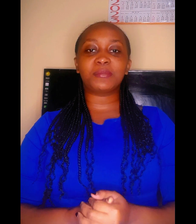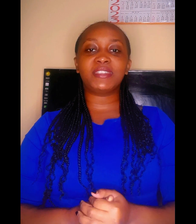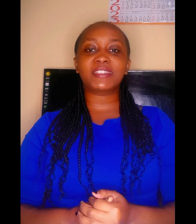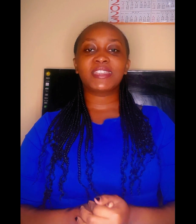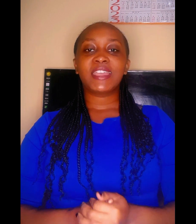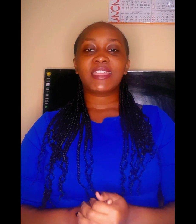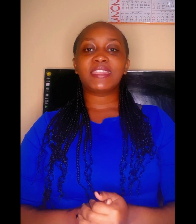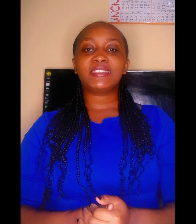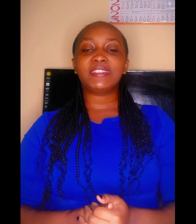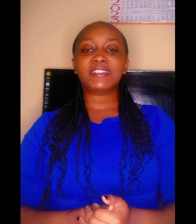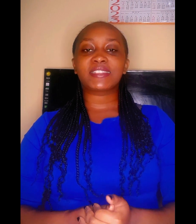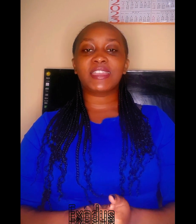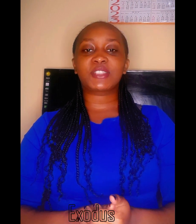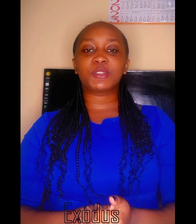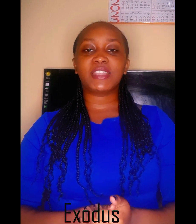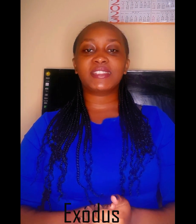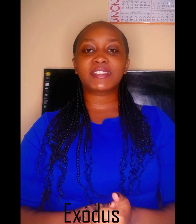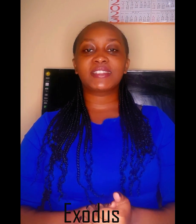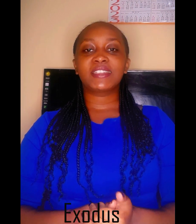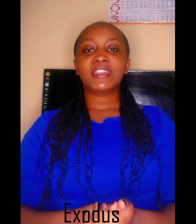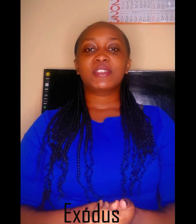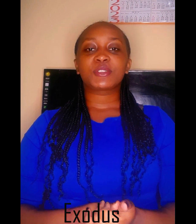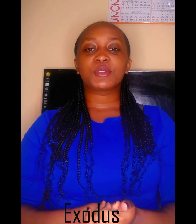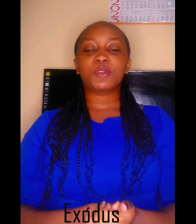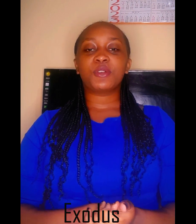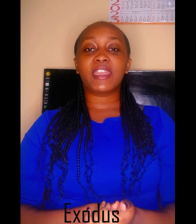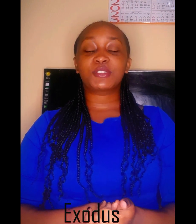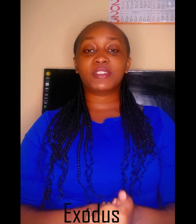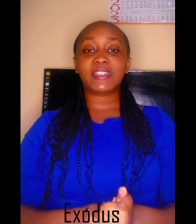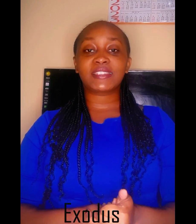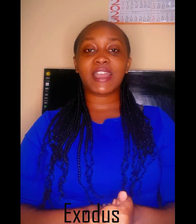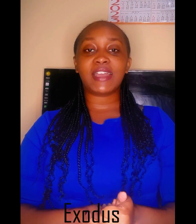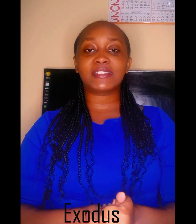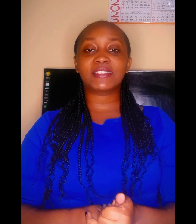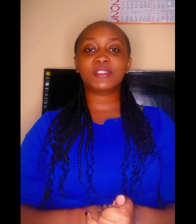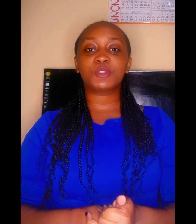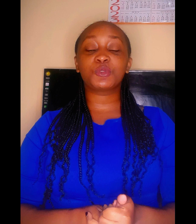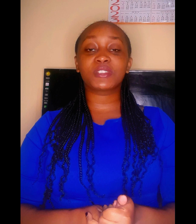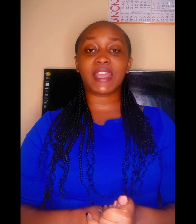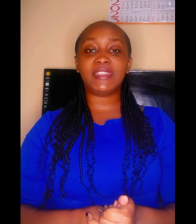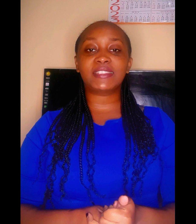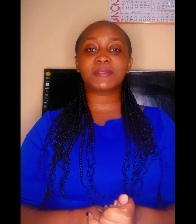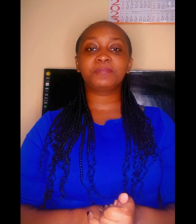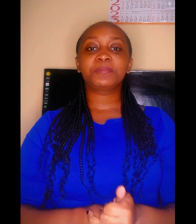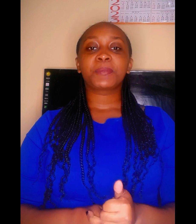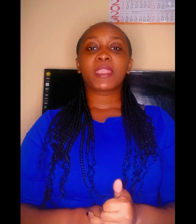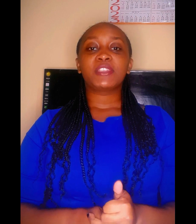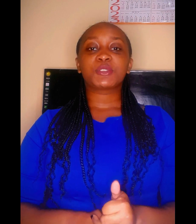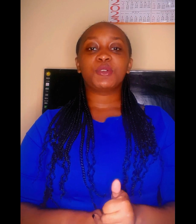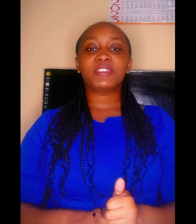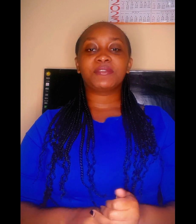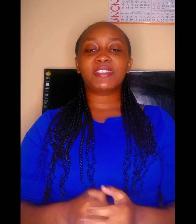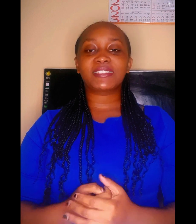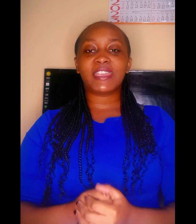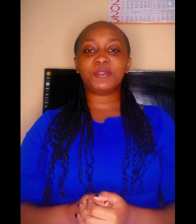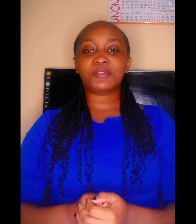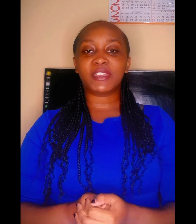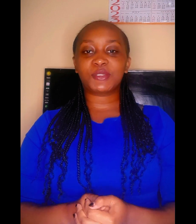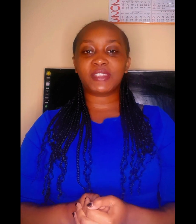Testament, that is Exodus. So Exodus has two signs. So the first sign of